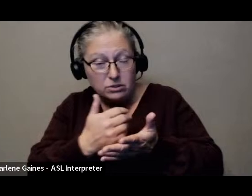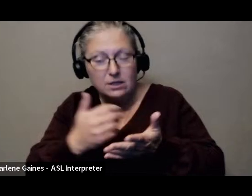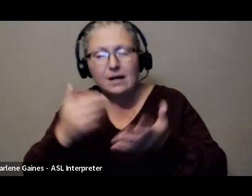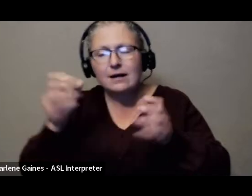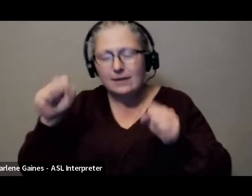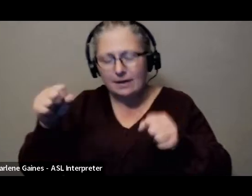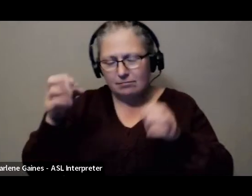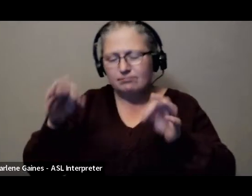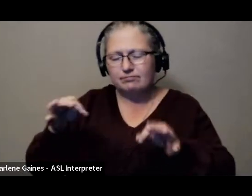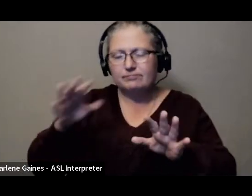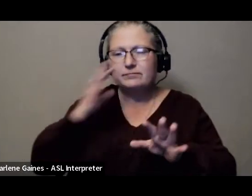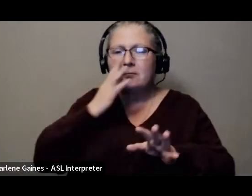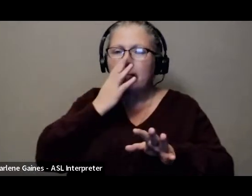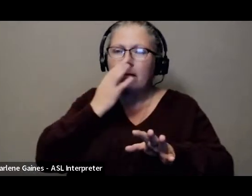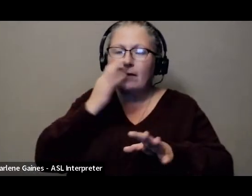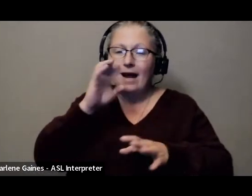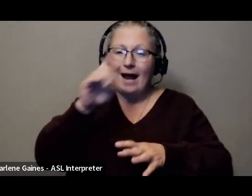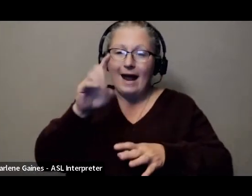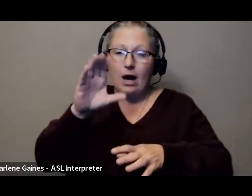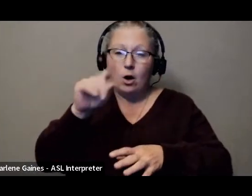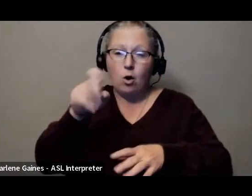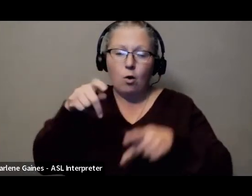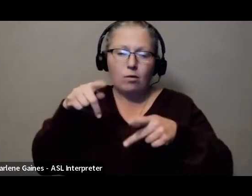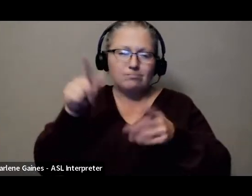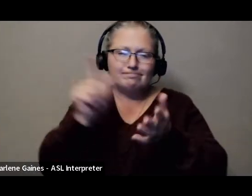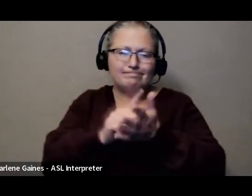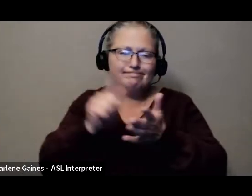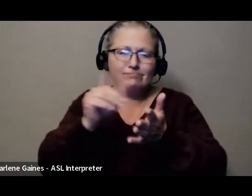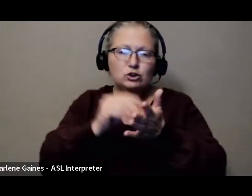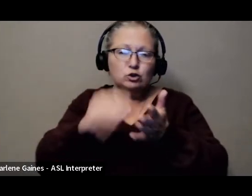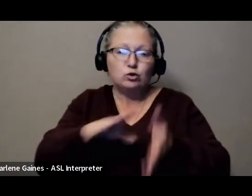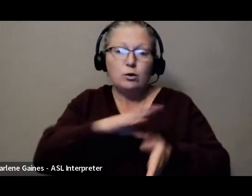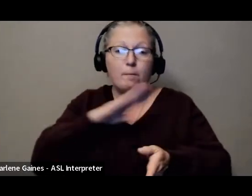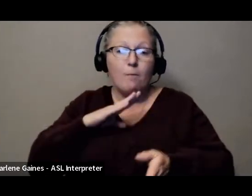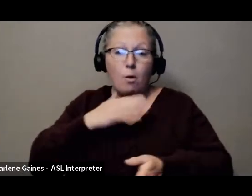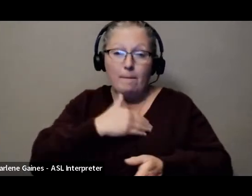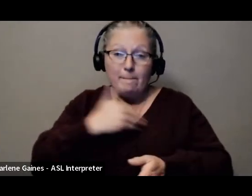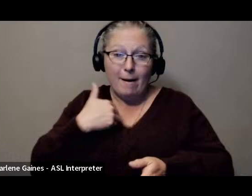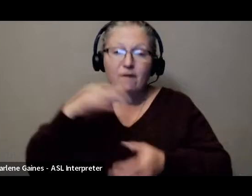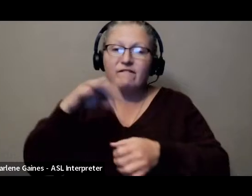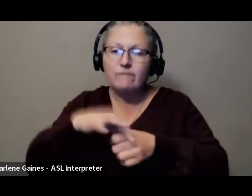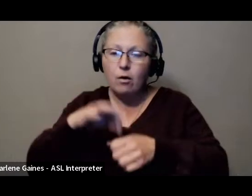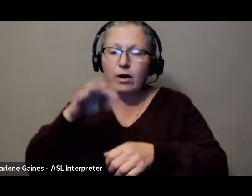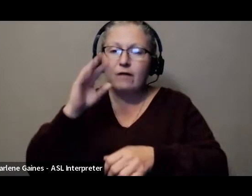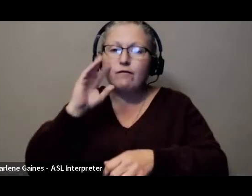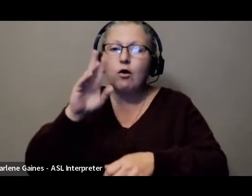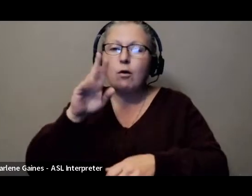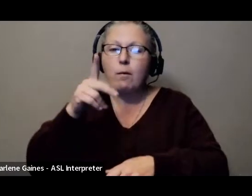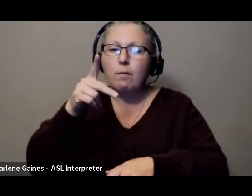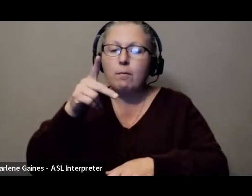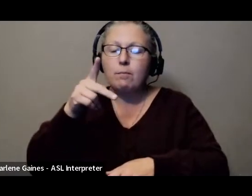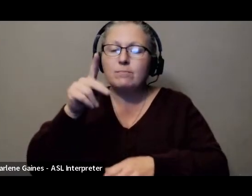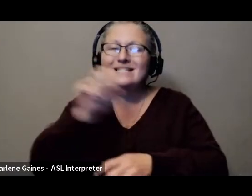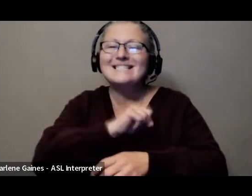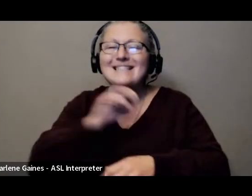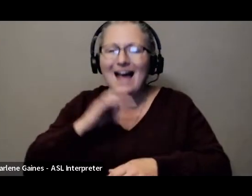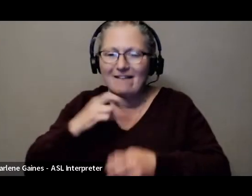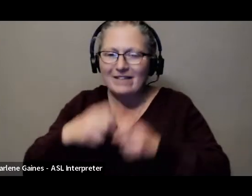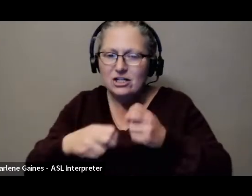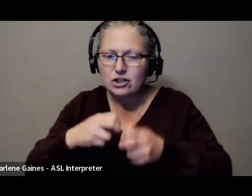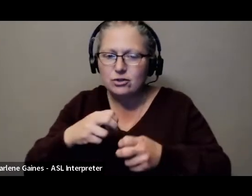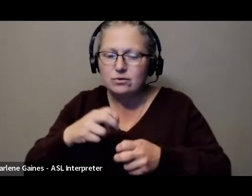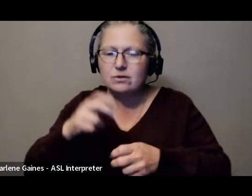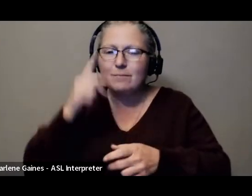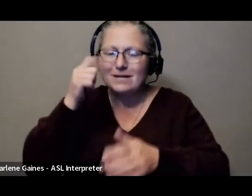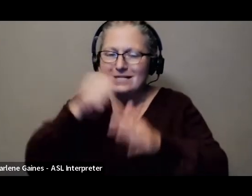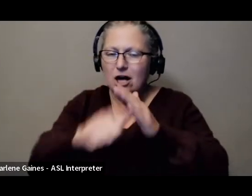So Ed Code prohibits student board members for voting on personnel issues. So anything Okay. under